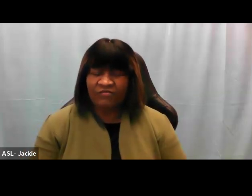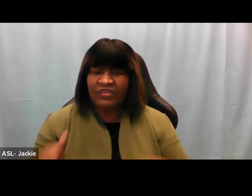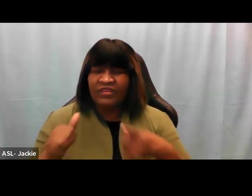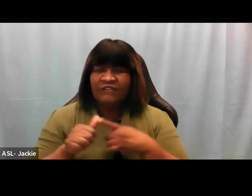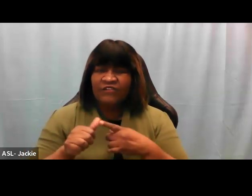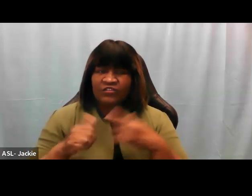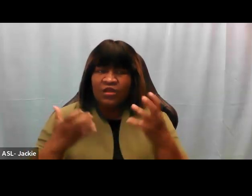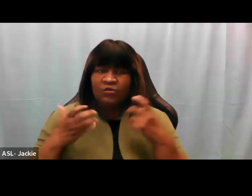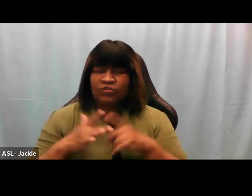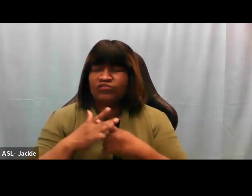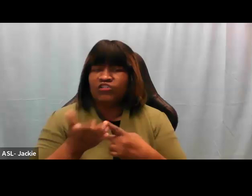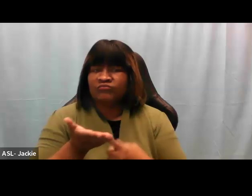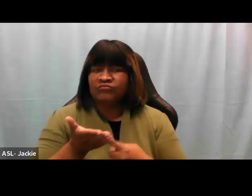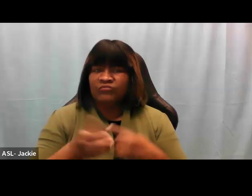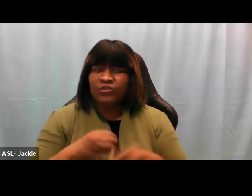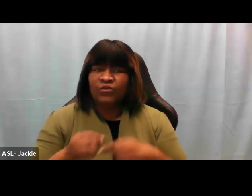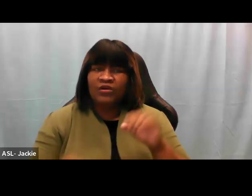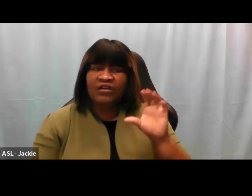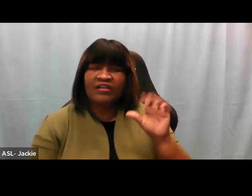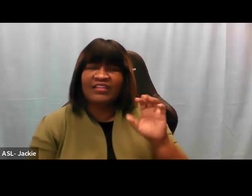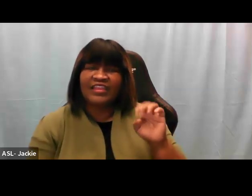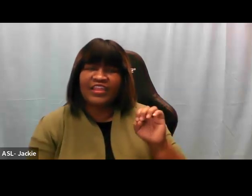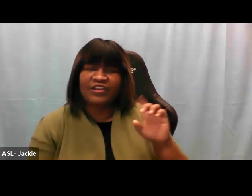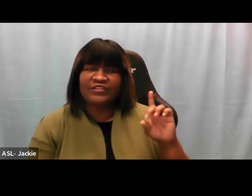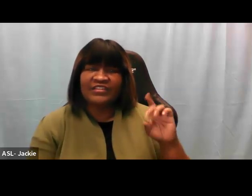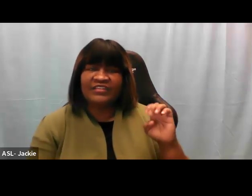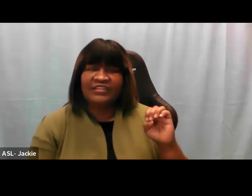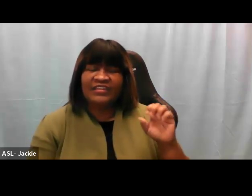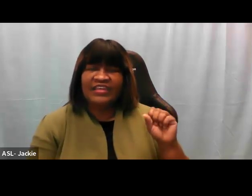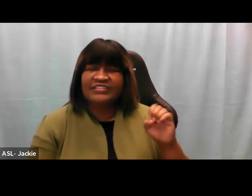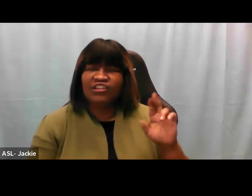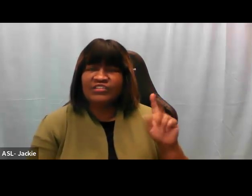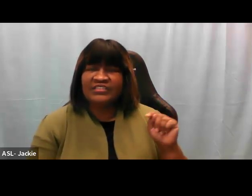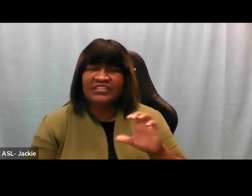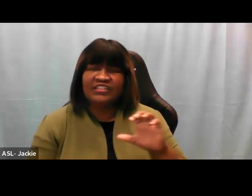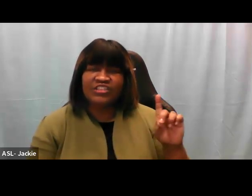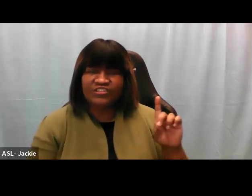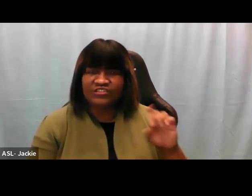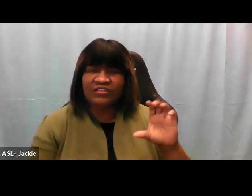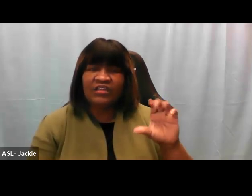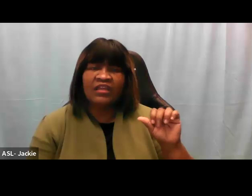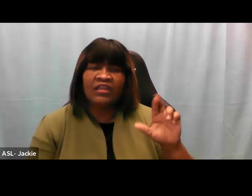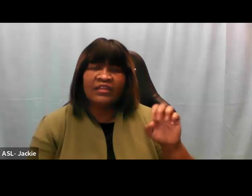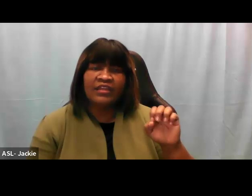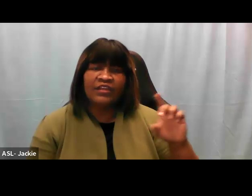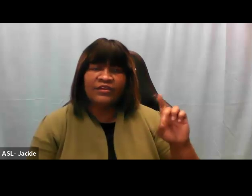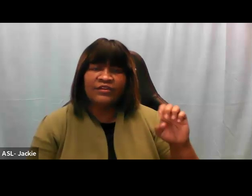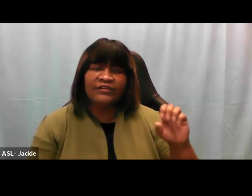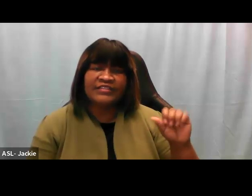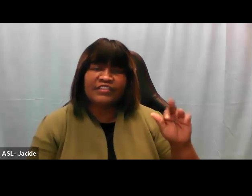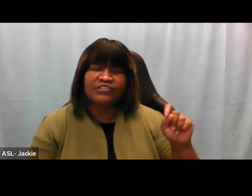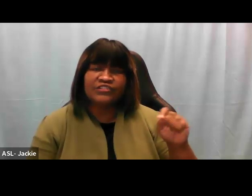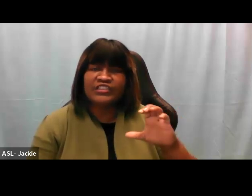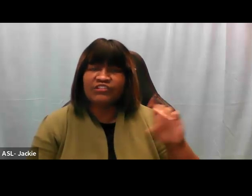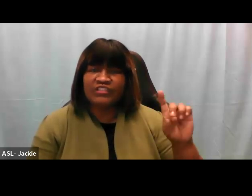going to start with what care deserts are, because that is something that